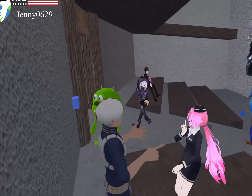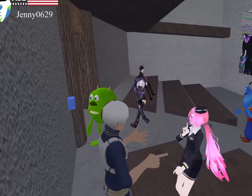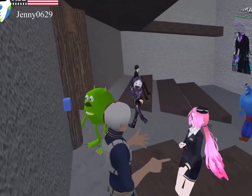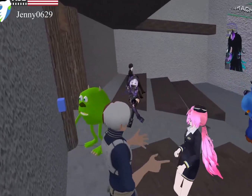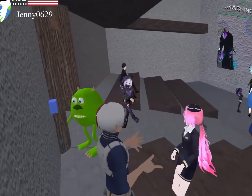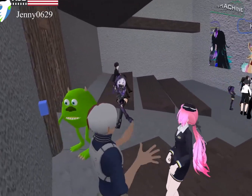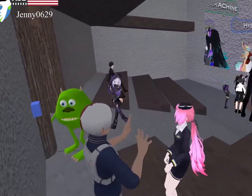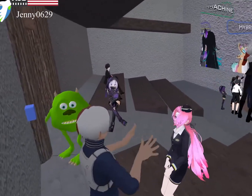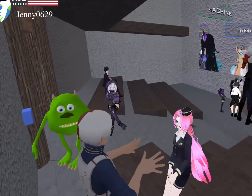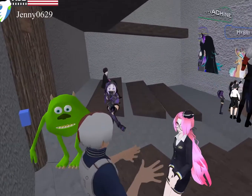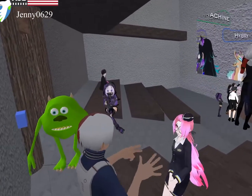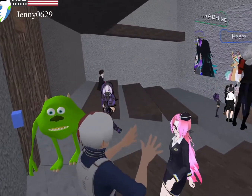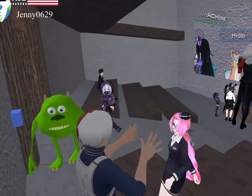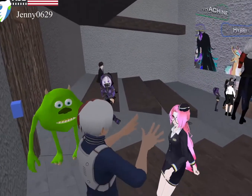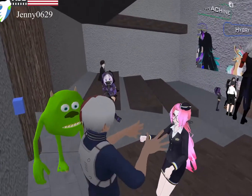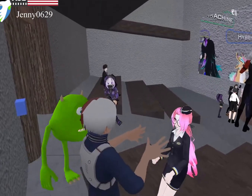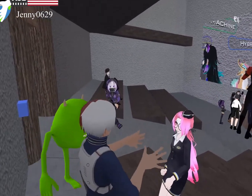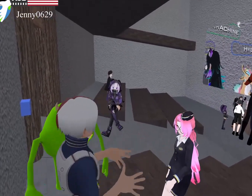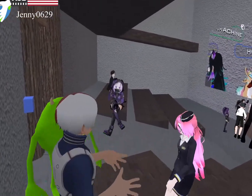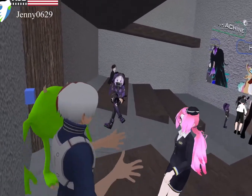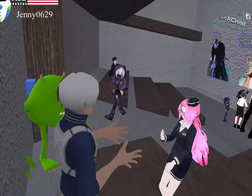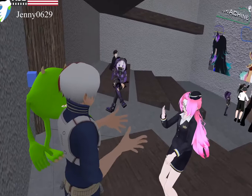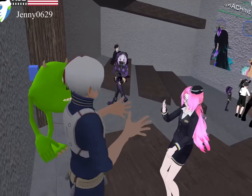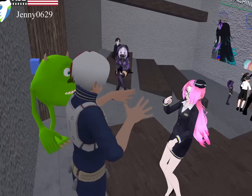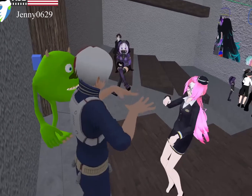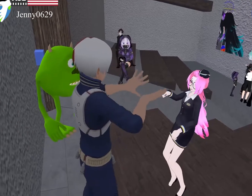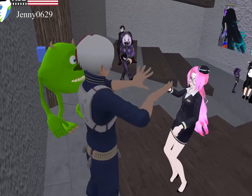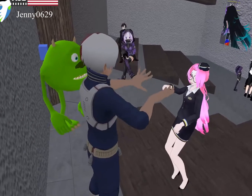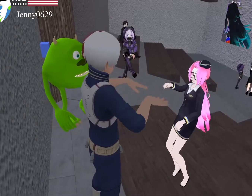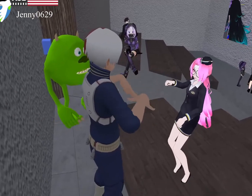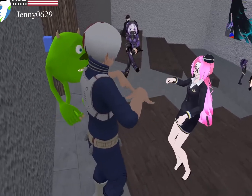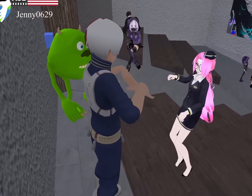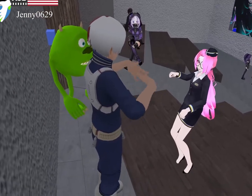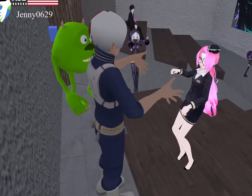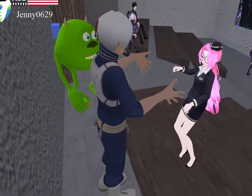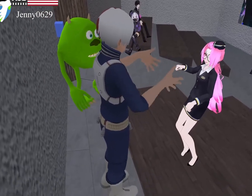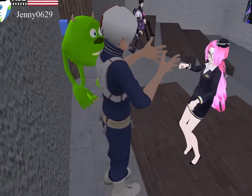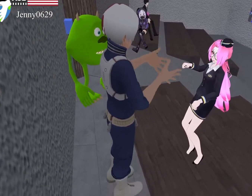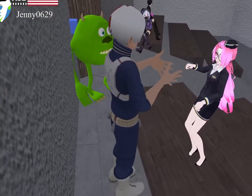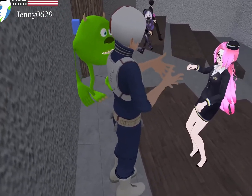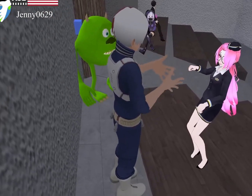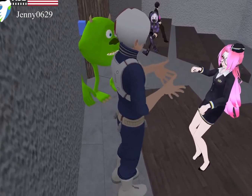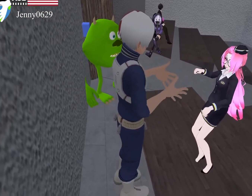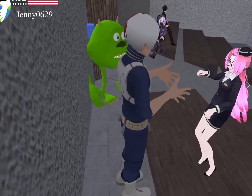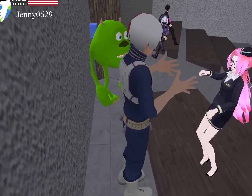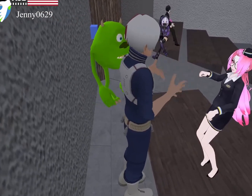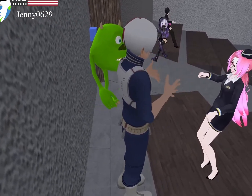definitely wrong, but like, Yeah. you know what I mean. Yeah, I know As what long you as mean. Yeah. it's generally like, it looks like the thing you are using or Correct.